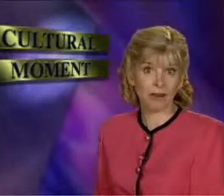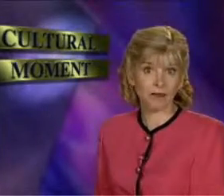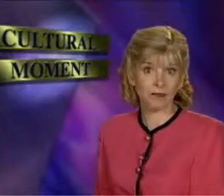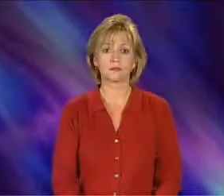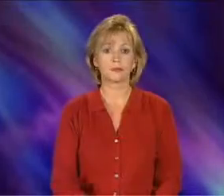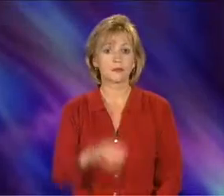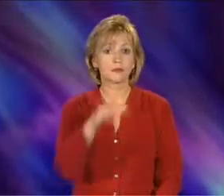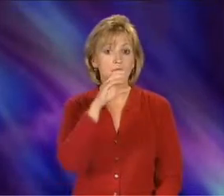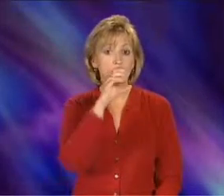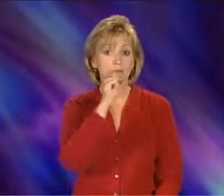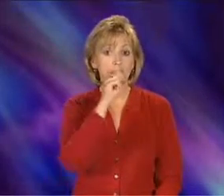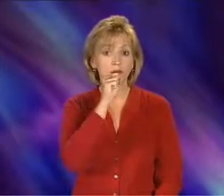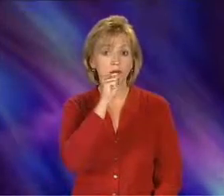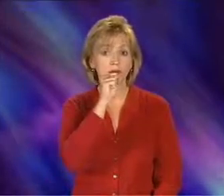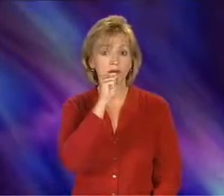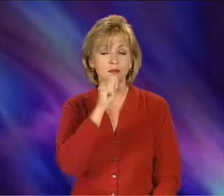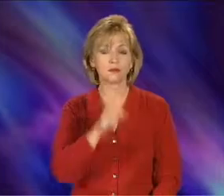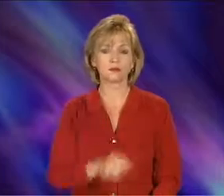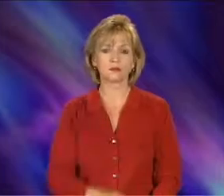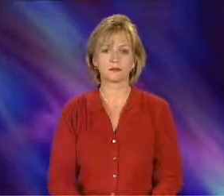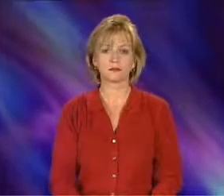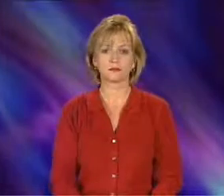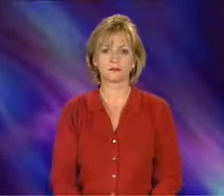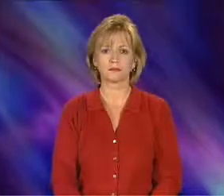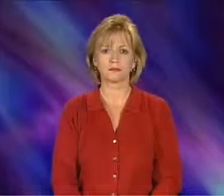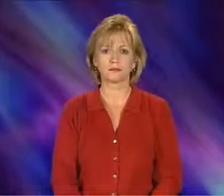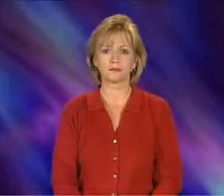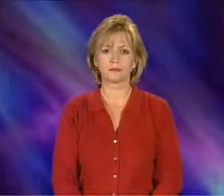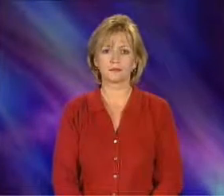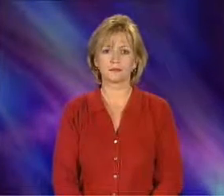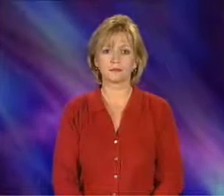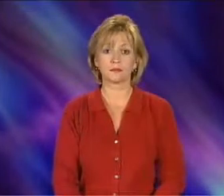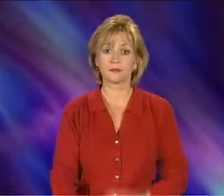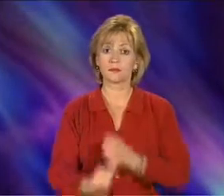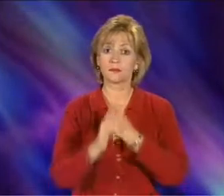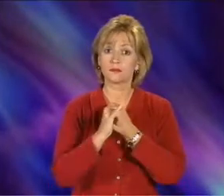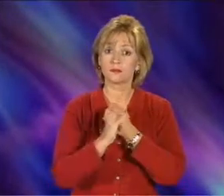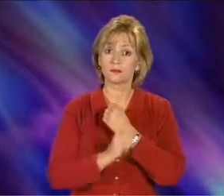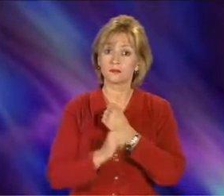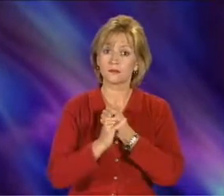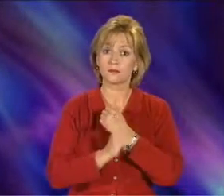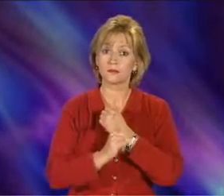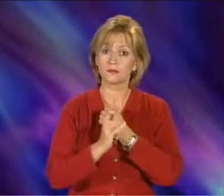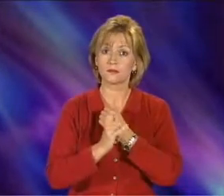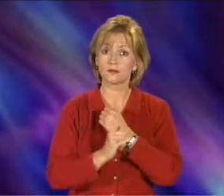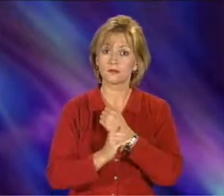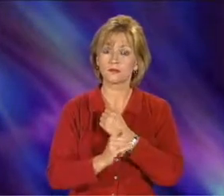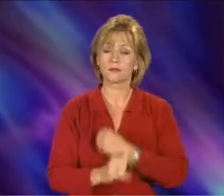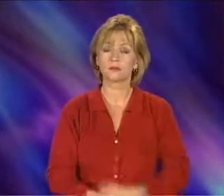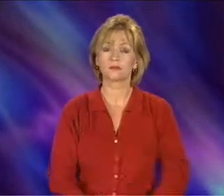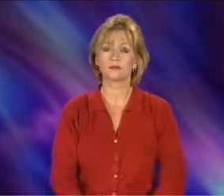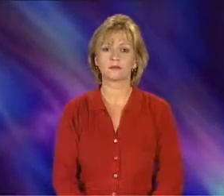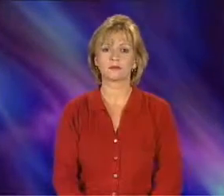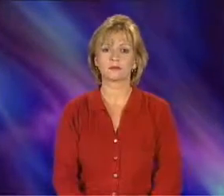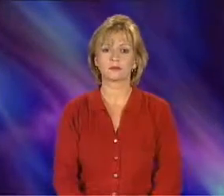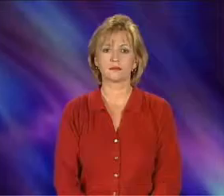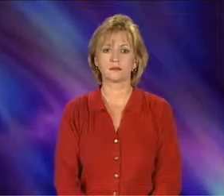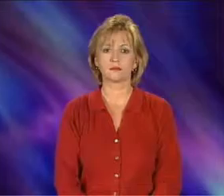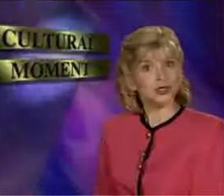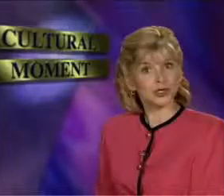Alabama. Orange in Texas looks very different from orange in Florida or California.